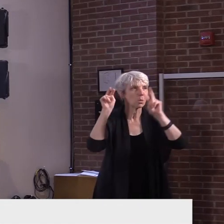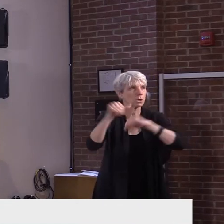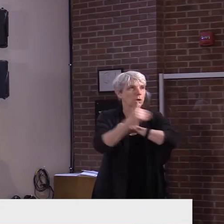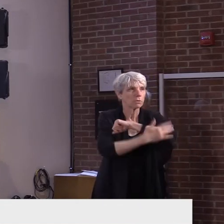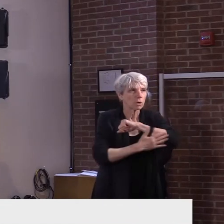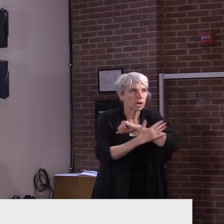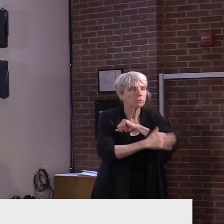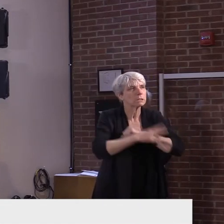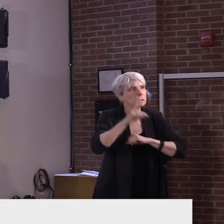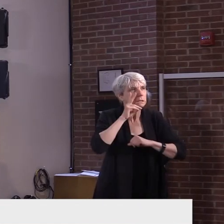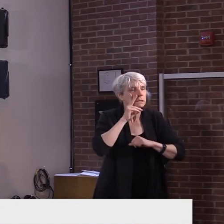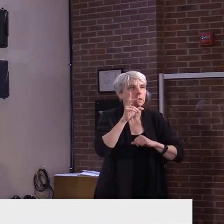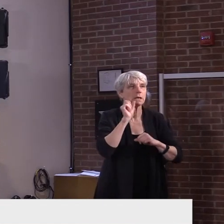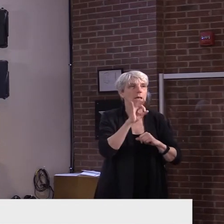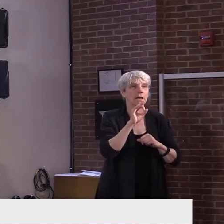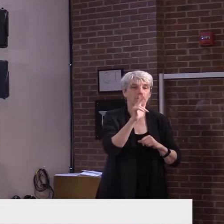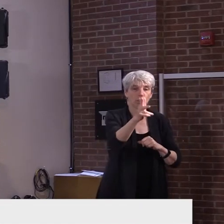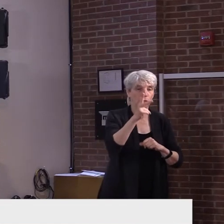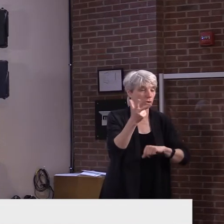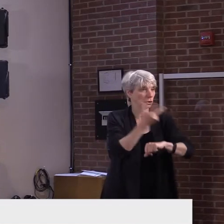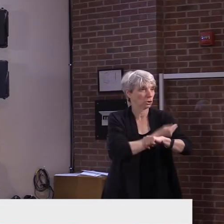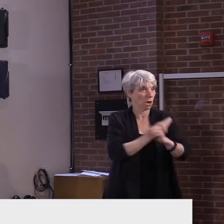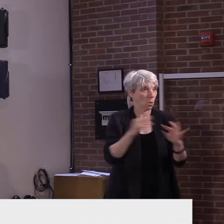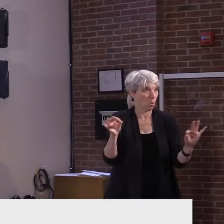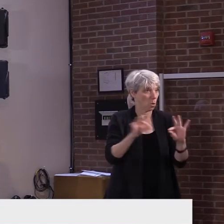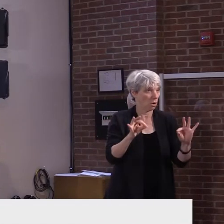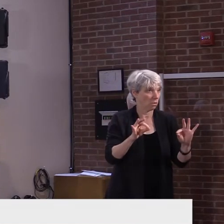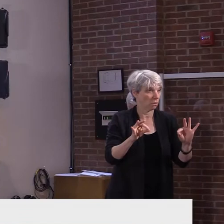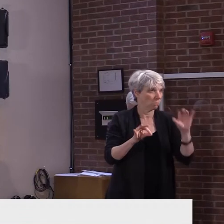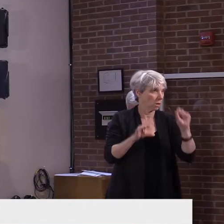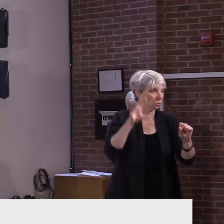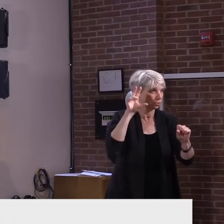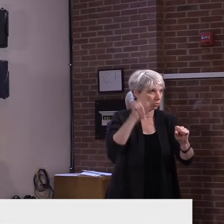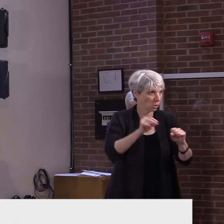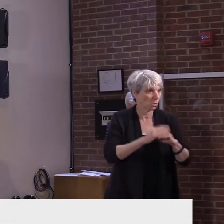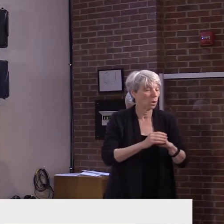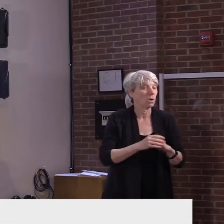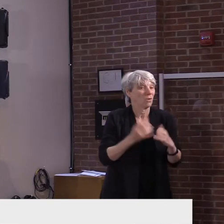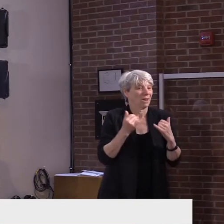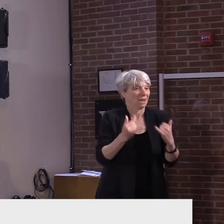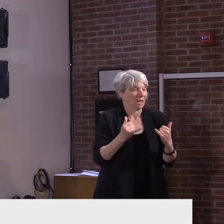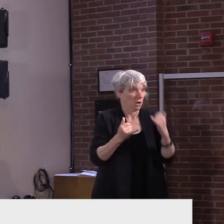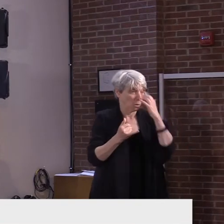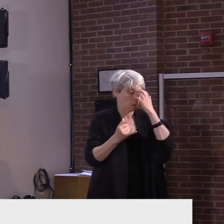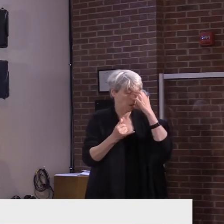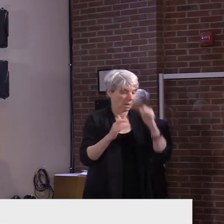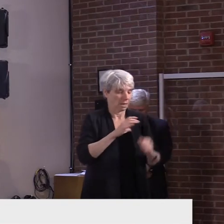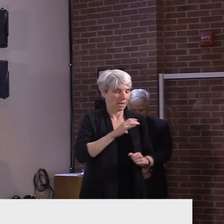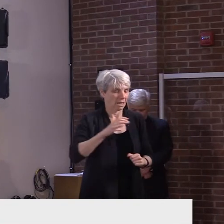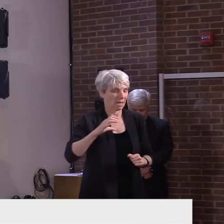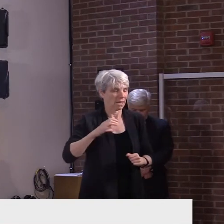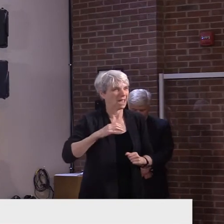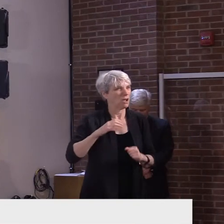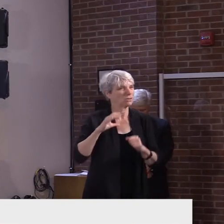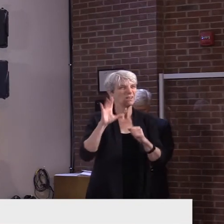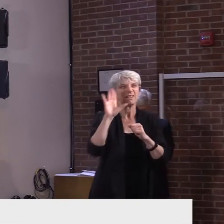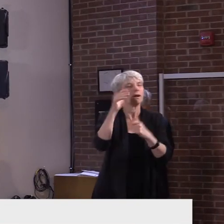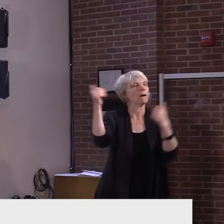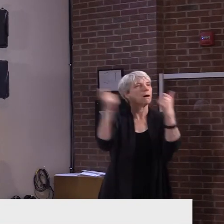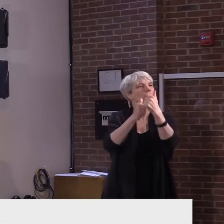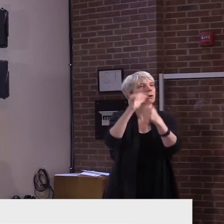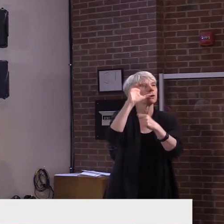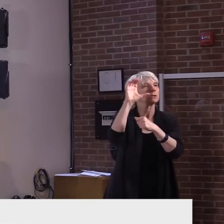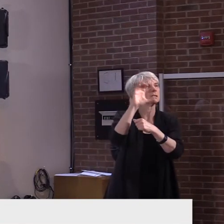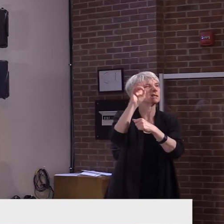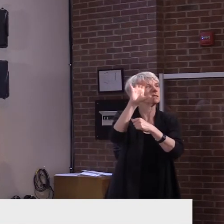them, and then what the Advisory Council on Immunization Practices and subsequently the CDC have to